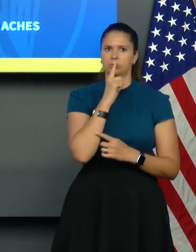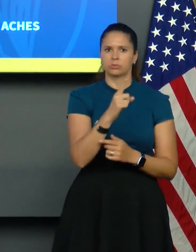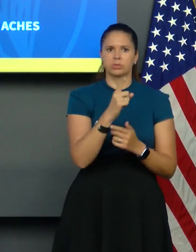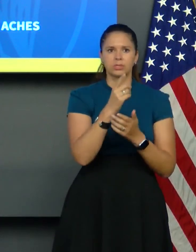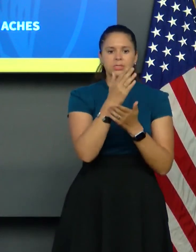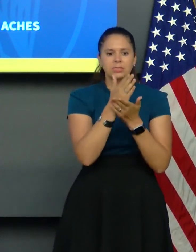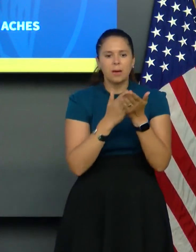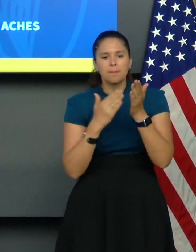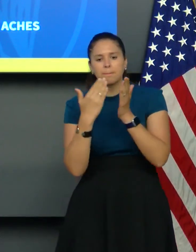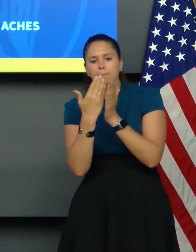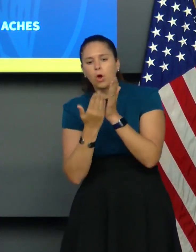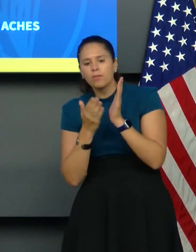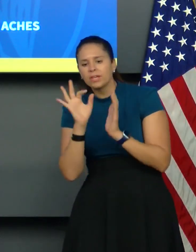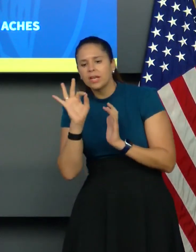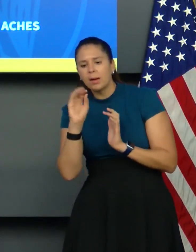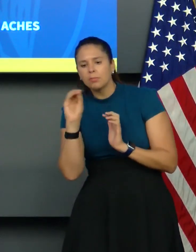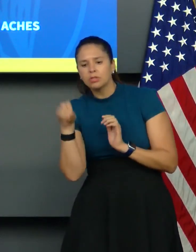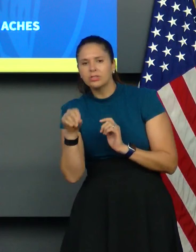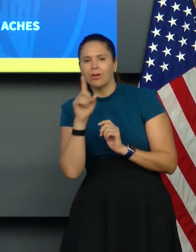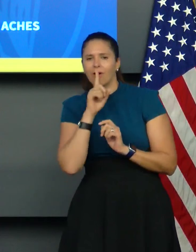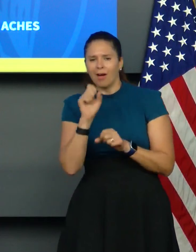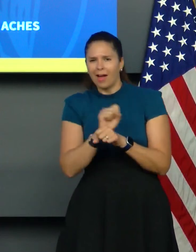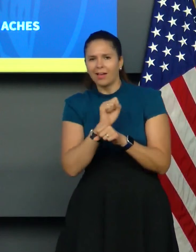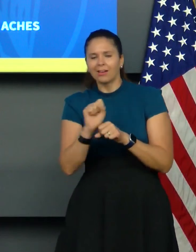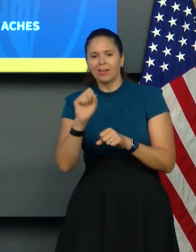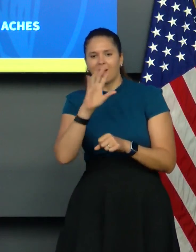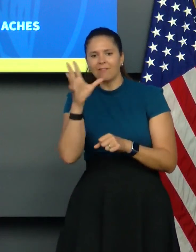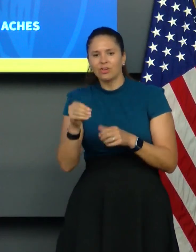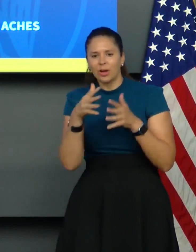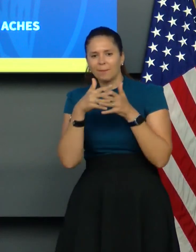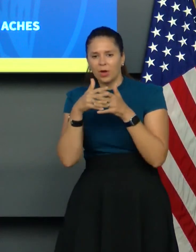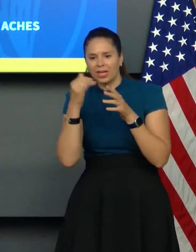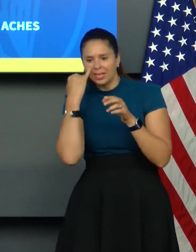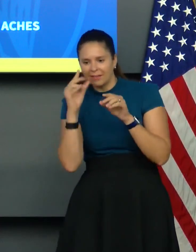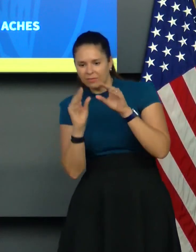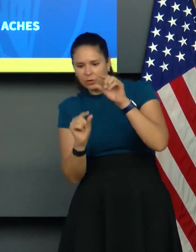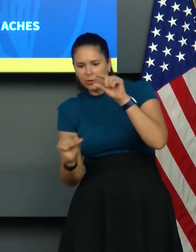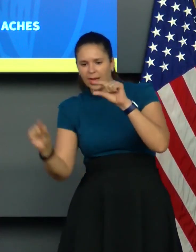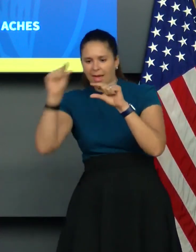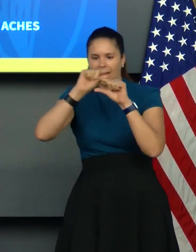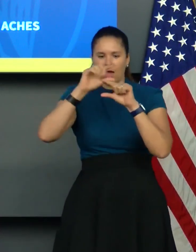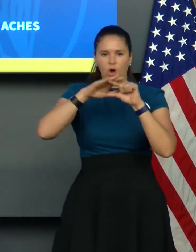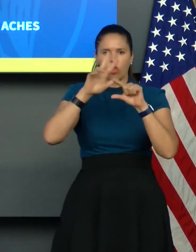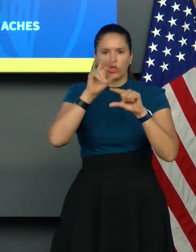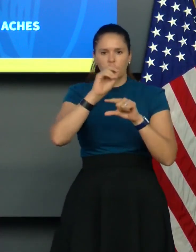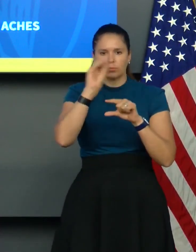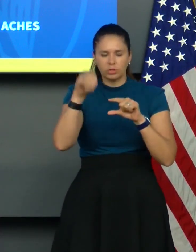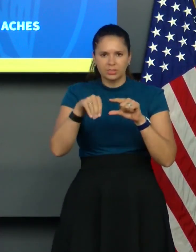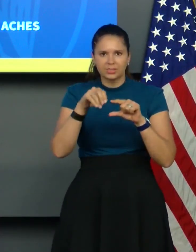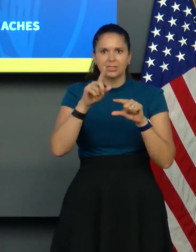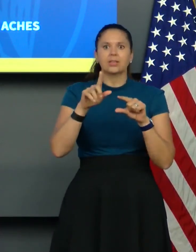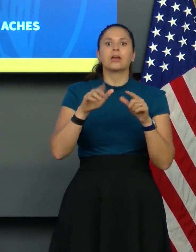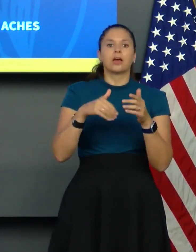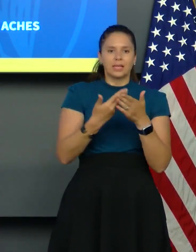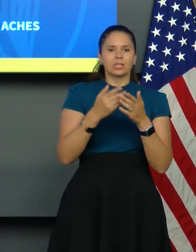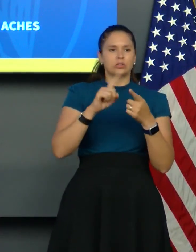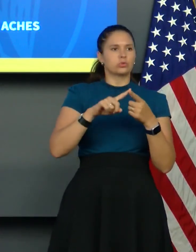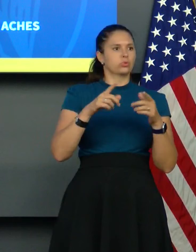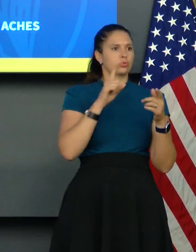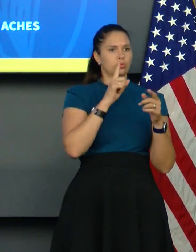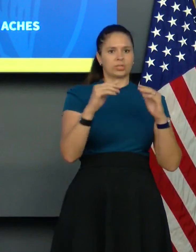some part of that 9% are actually African Americans. If you just add that to the 30%, you get to their percentage